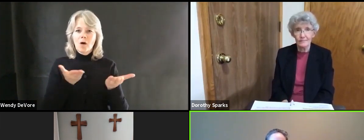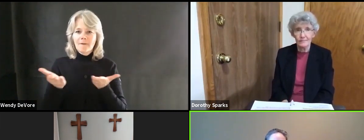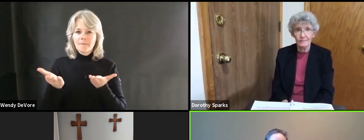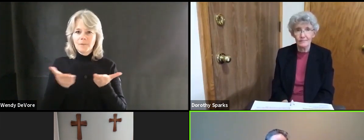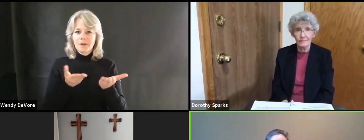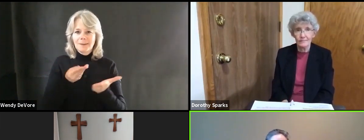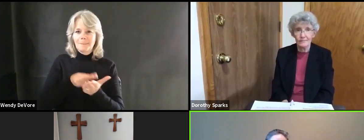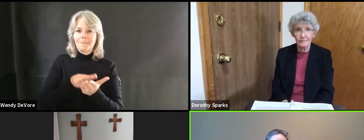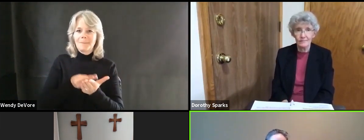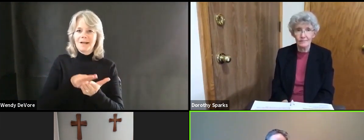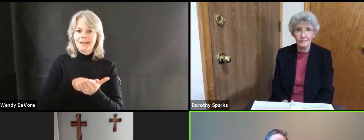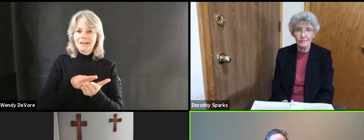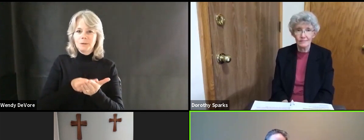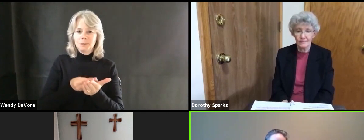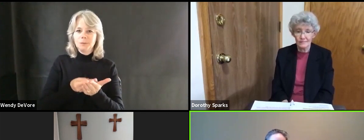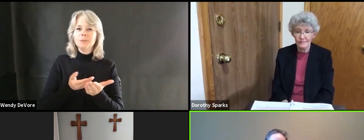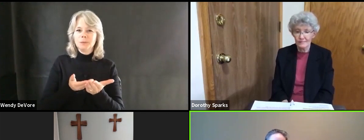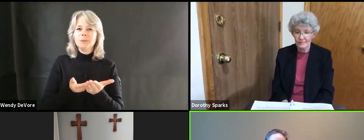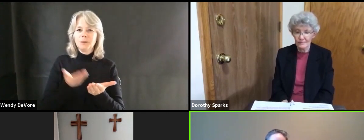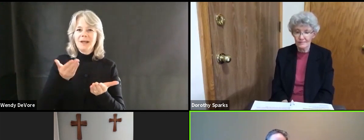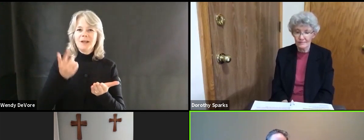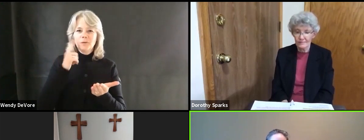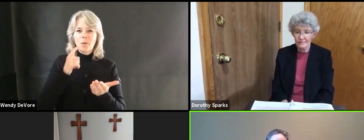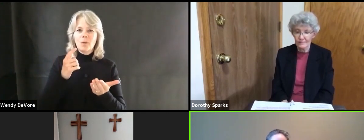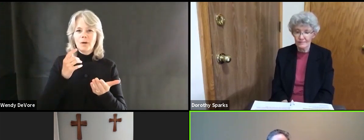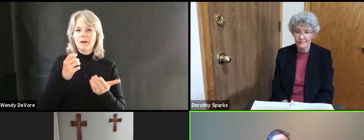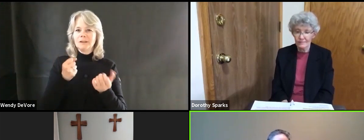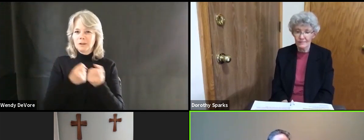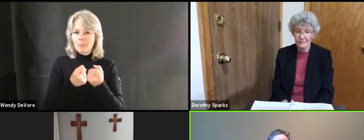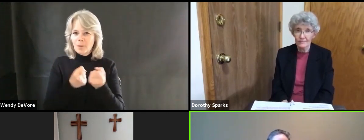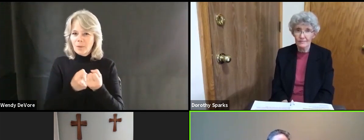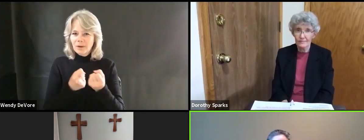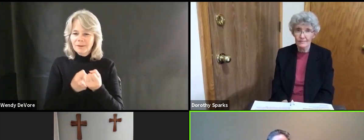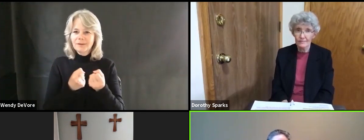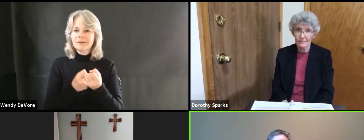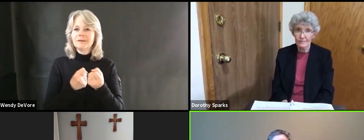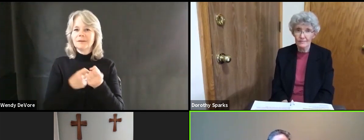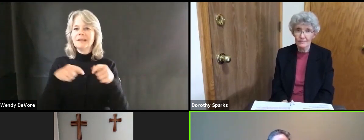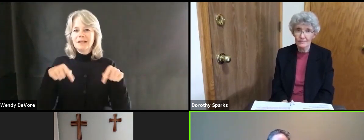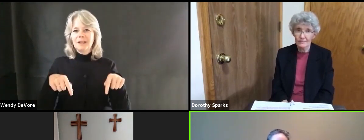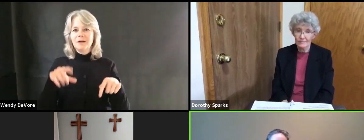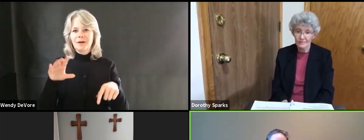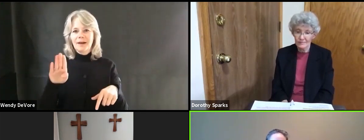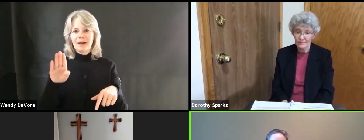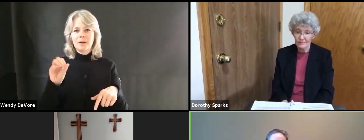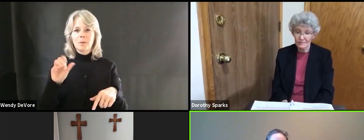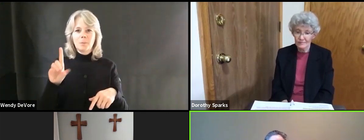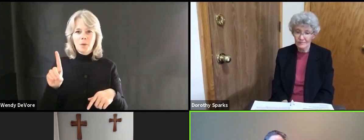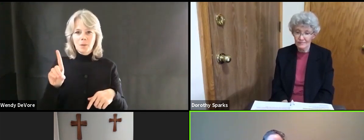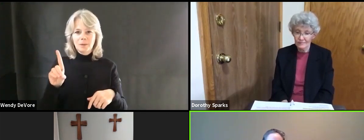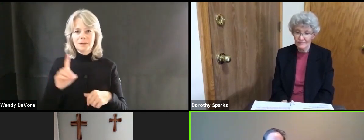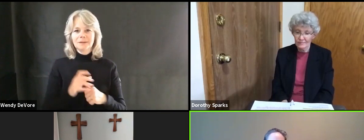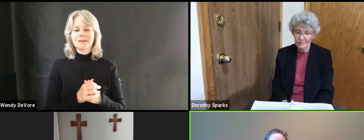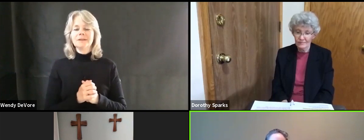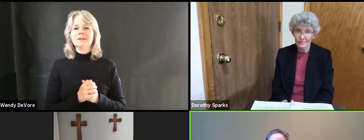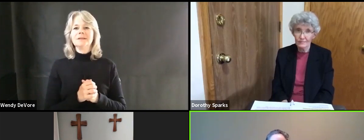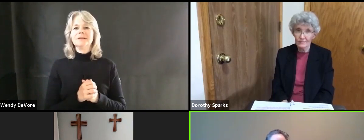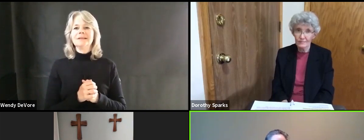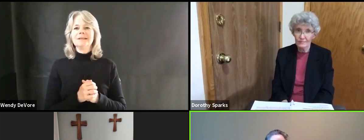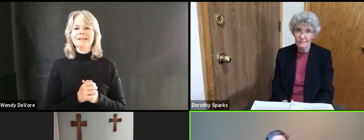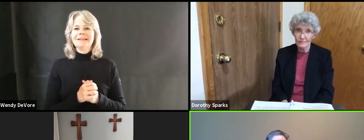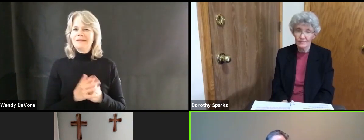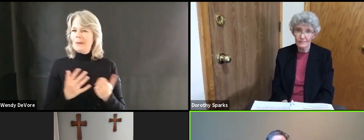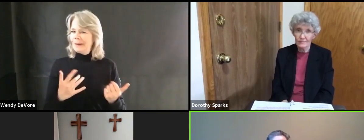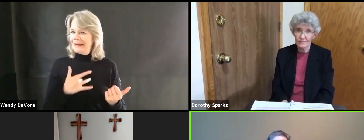provide our financial support to the work that we are doing here at Bread of Life. So it feels